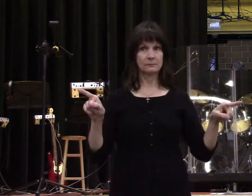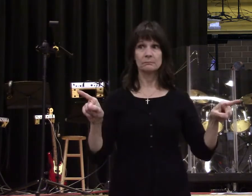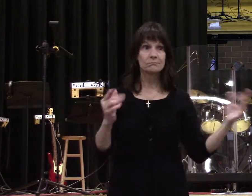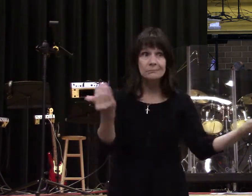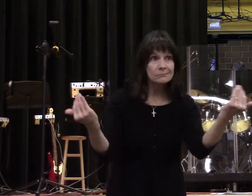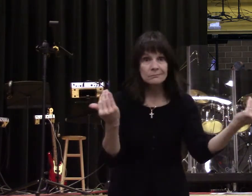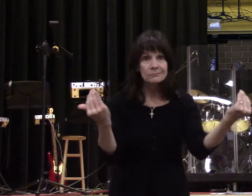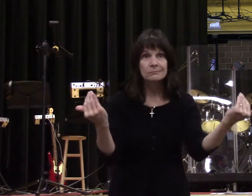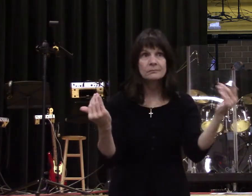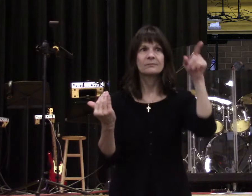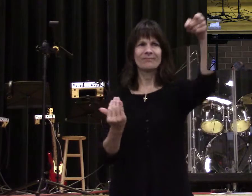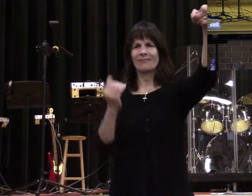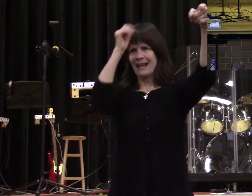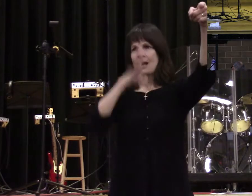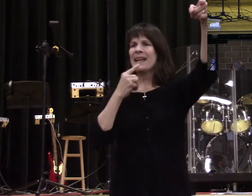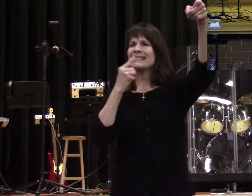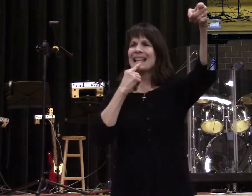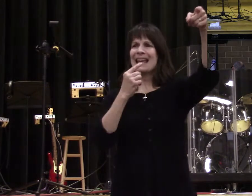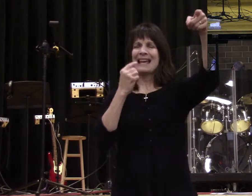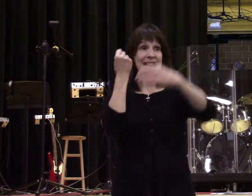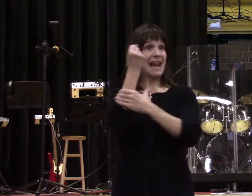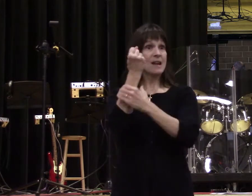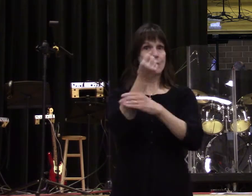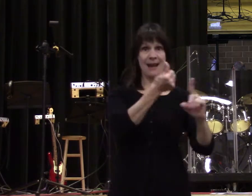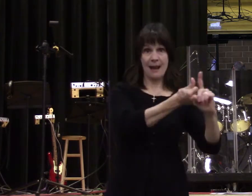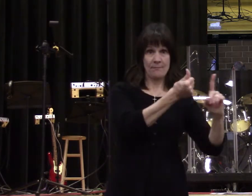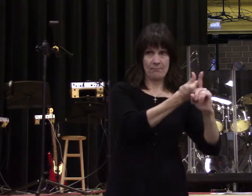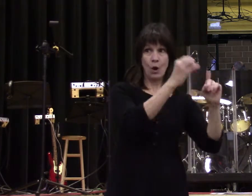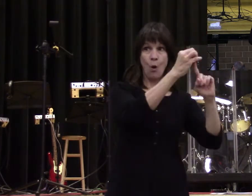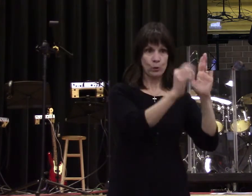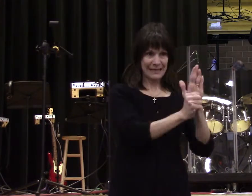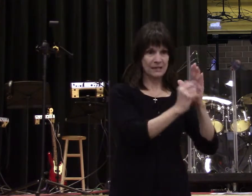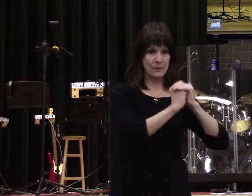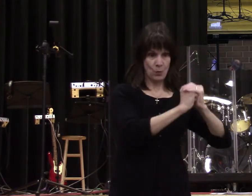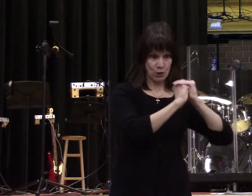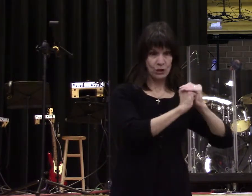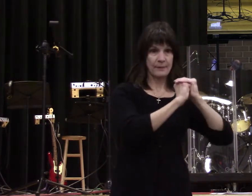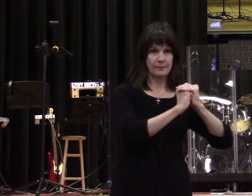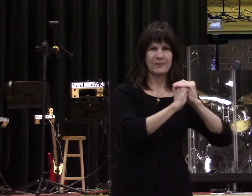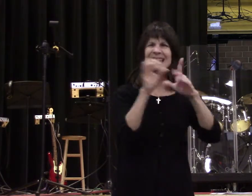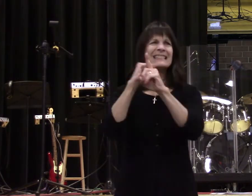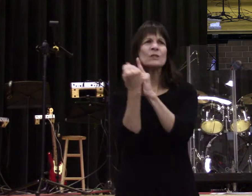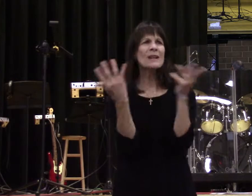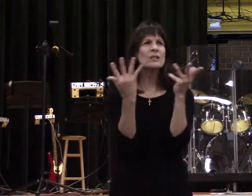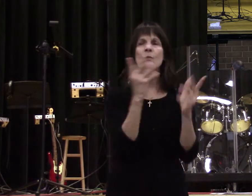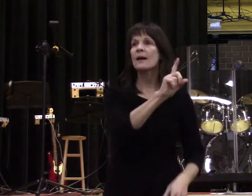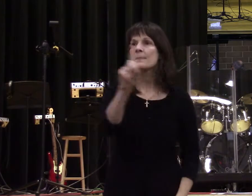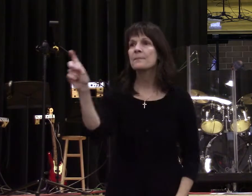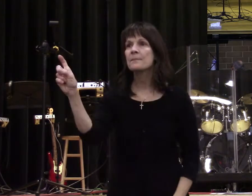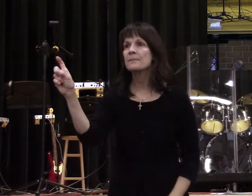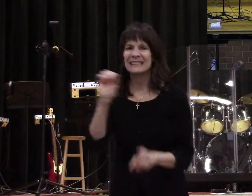Anybody? Abraham worshiped. Okay, very good, Don. Okay, and then what was the scenario? What was the